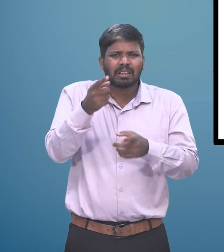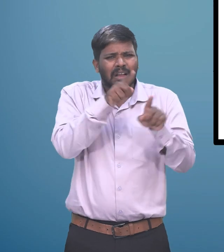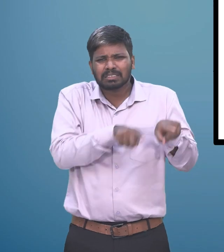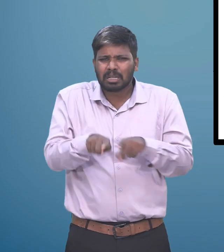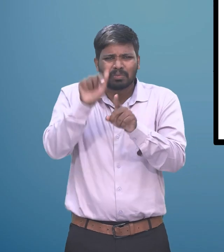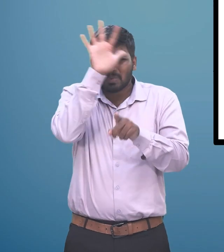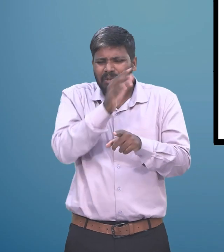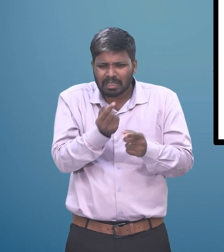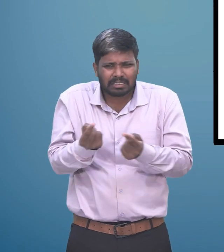country.